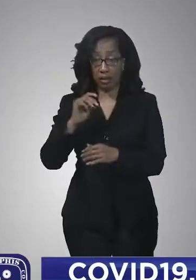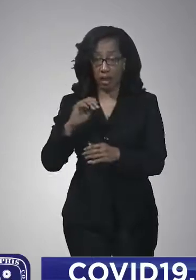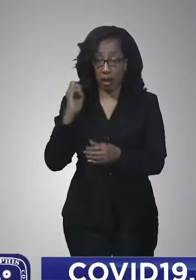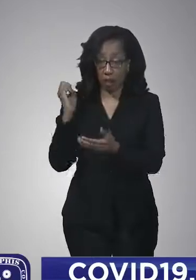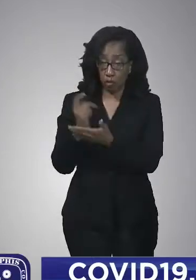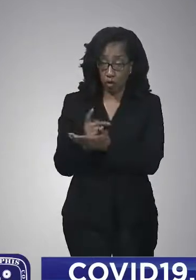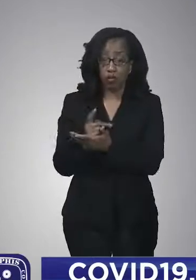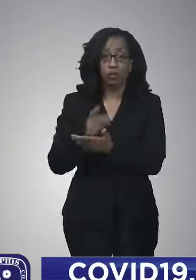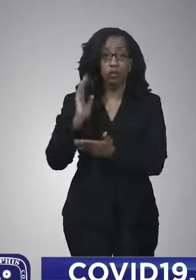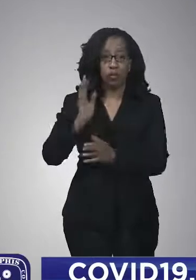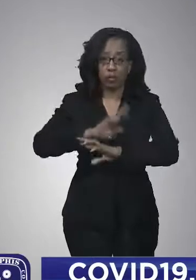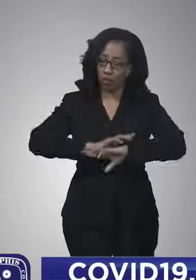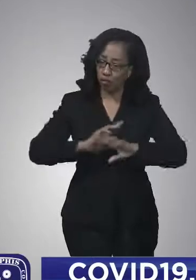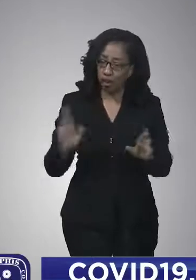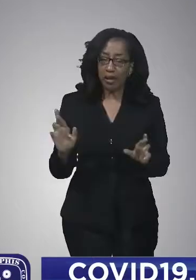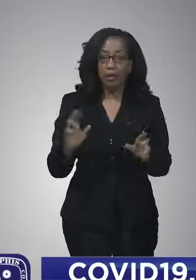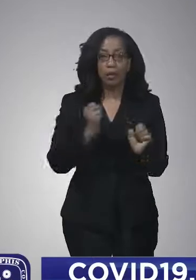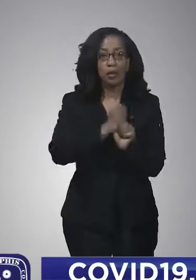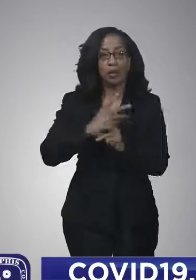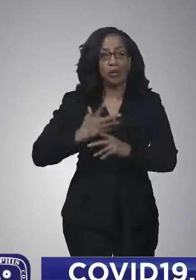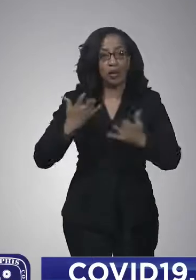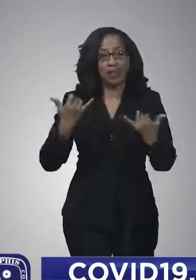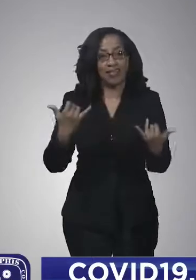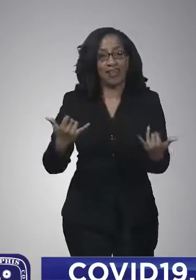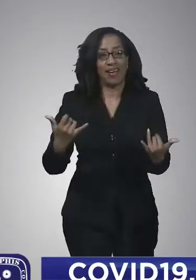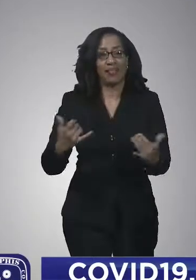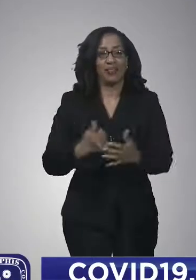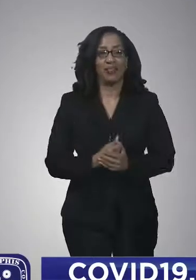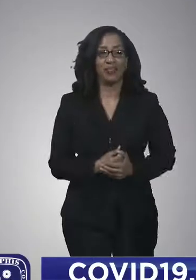approved. We're making preparations now.